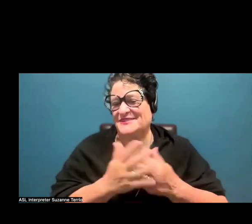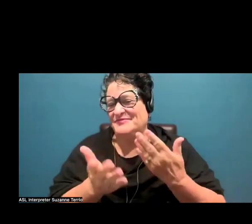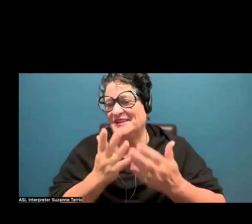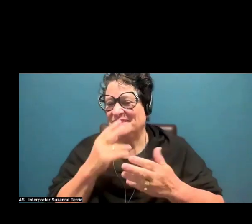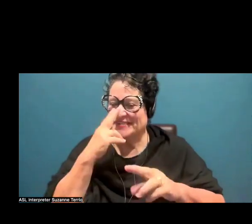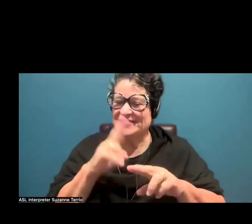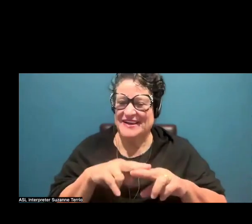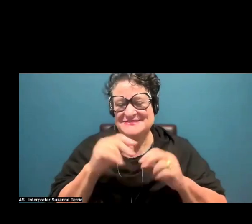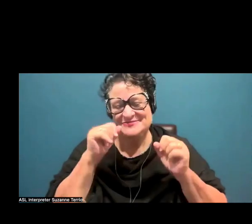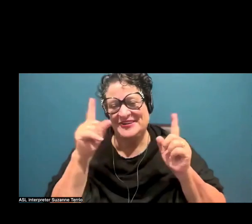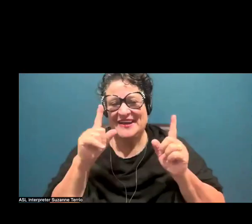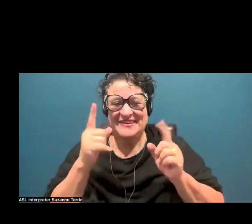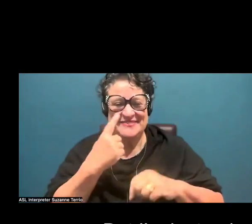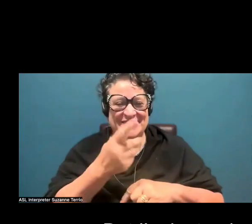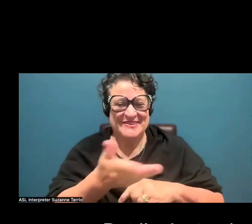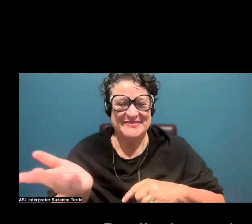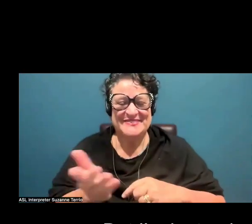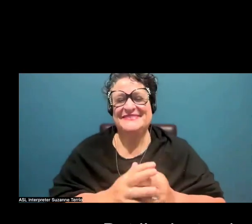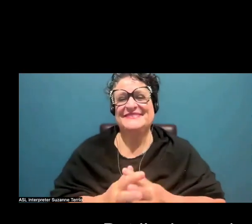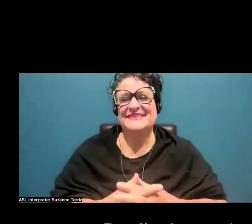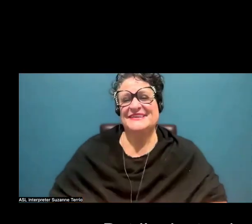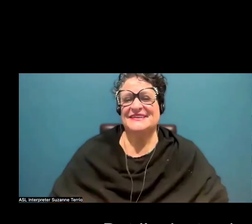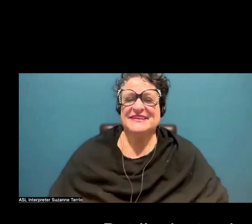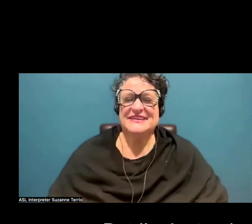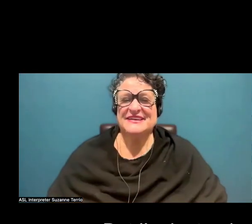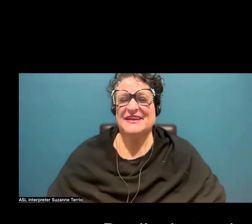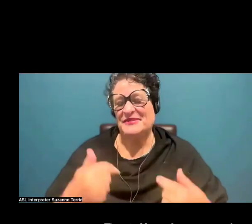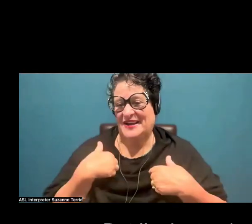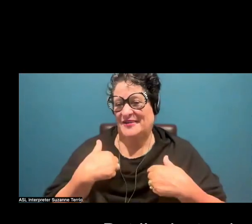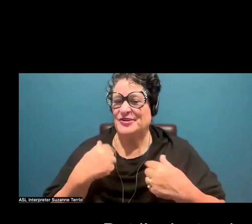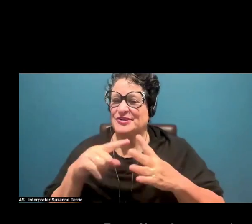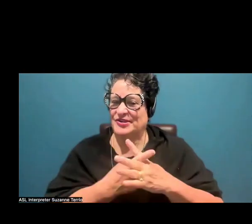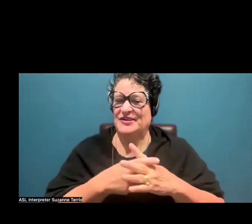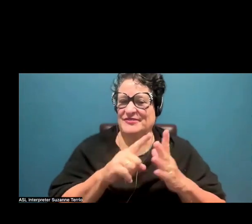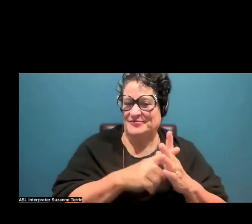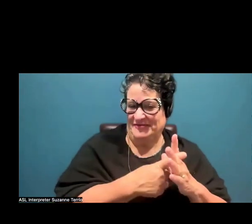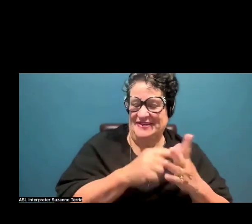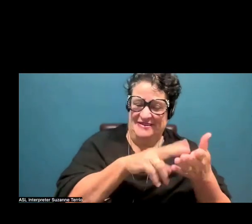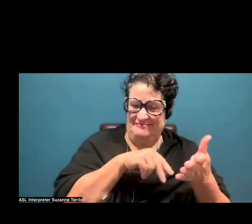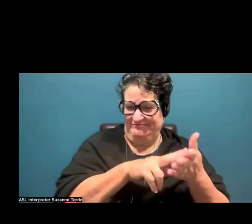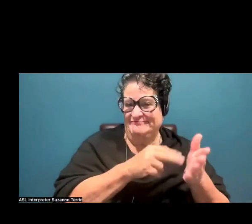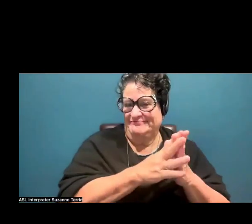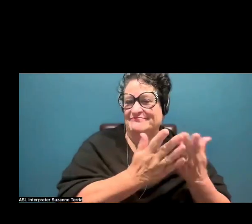for someone. Um, but I'm just going to start from the beginning for this one.